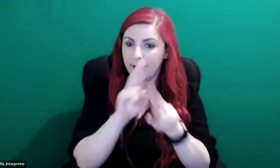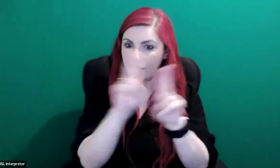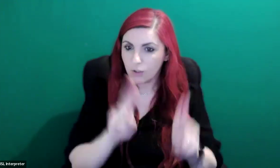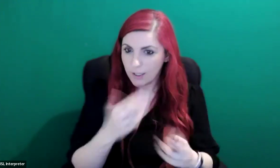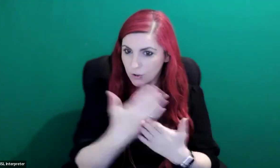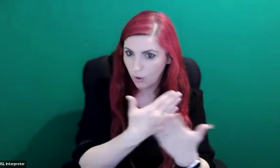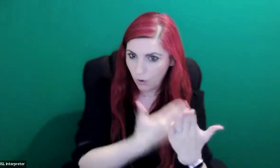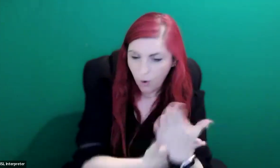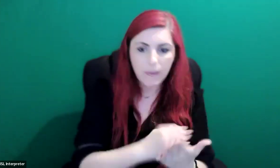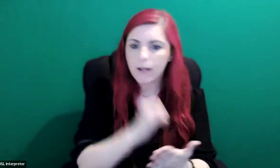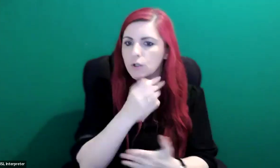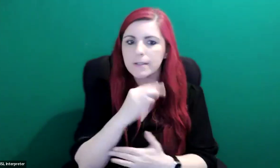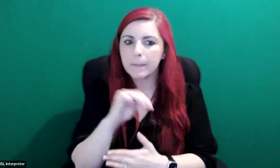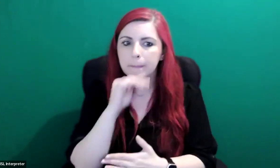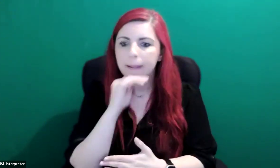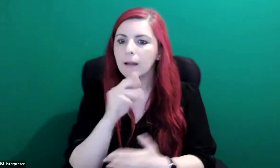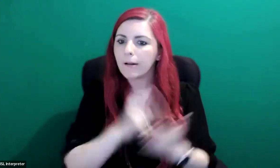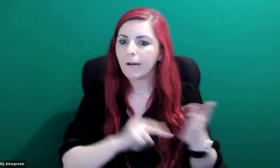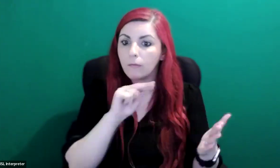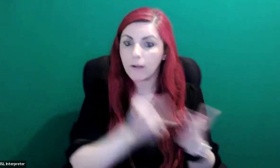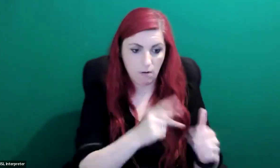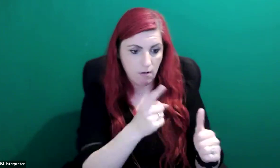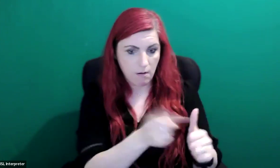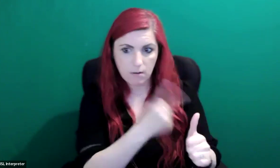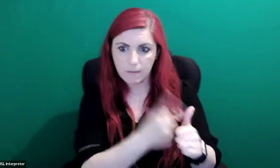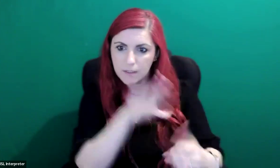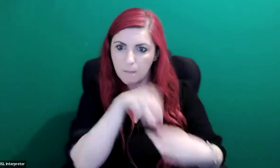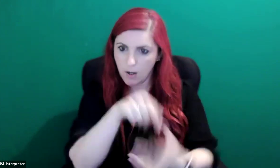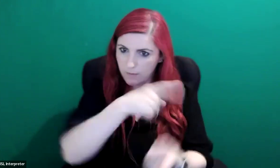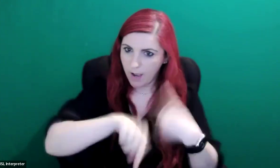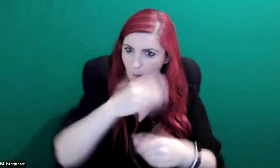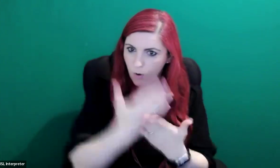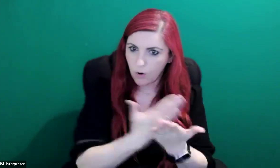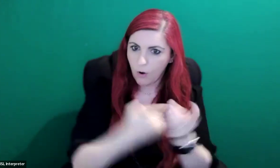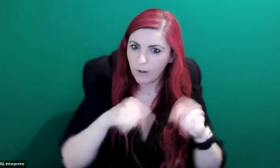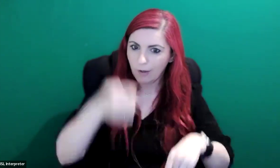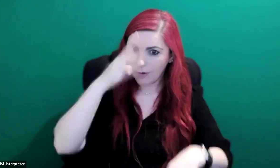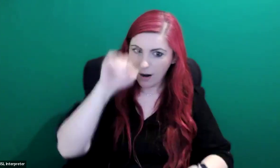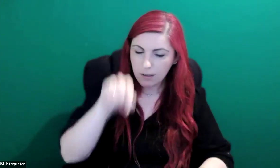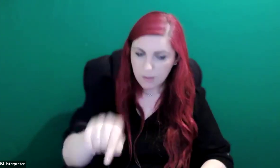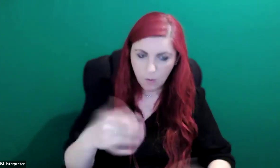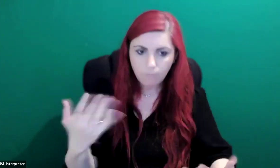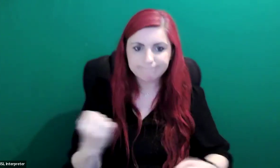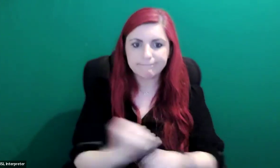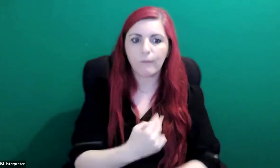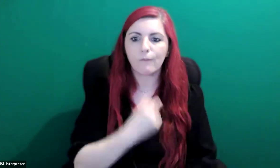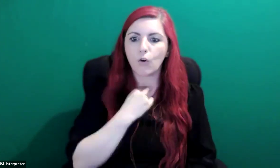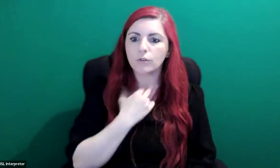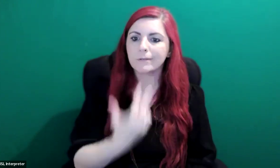that doesn't mean that the convention automatically becomes part of our law in Ireland. So unfortunately, the convention has